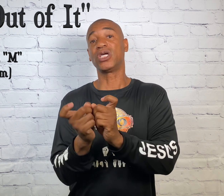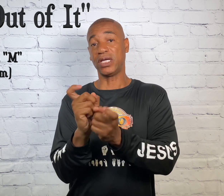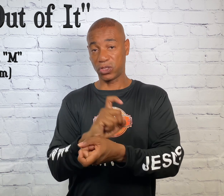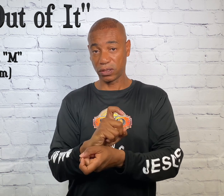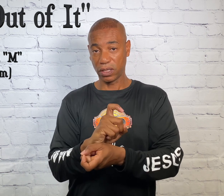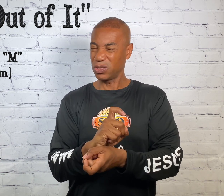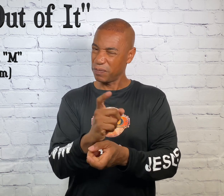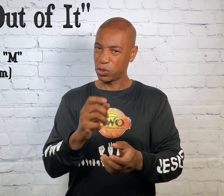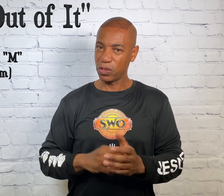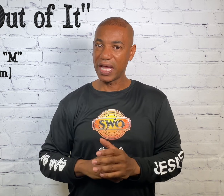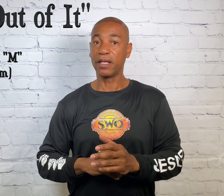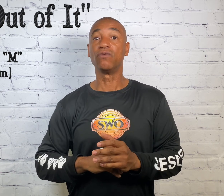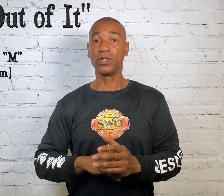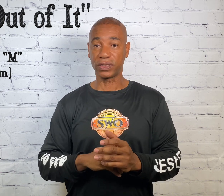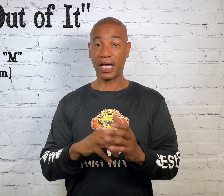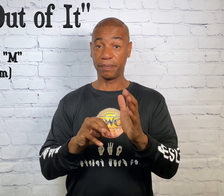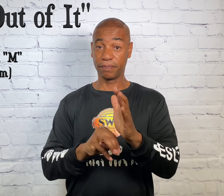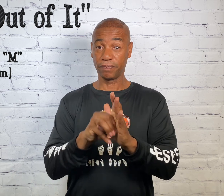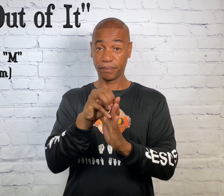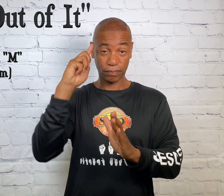change. So let me show you that in real time.